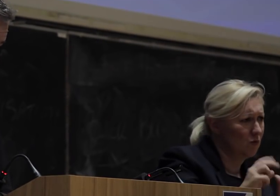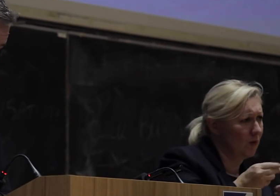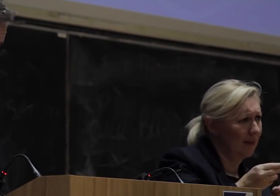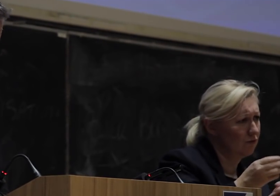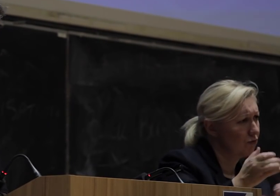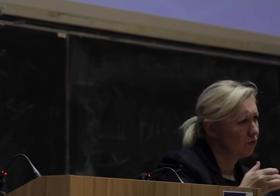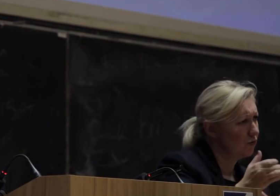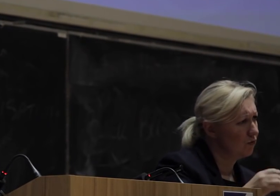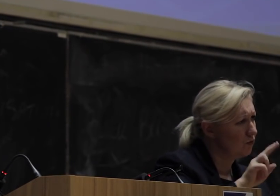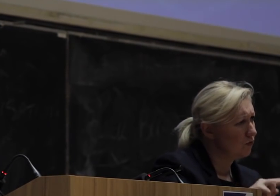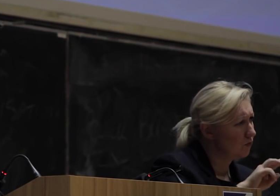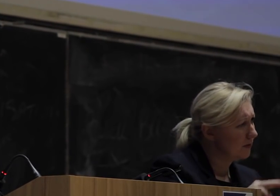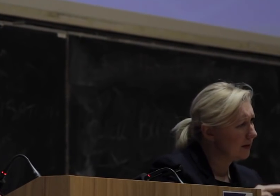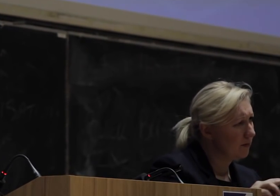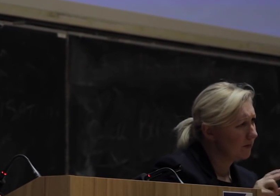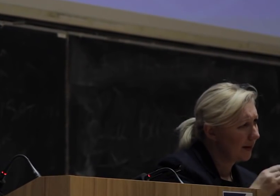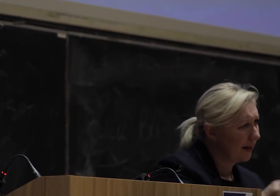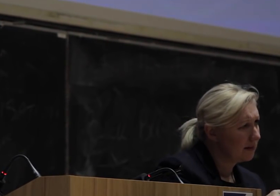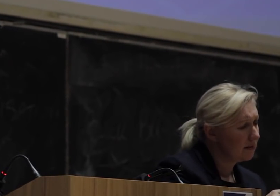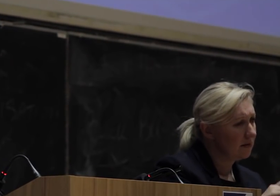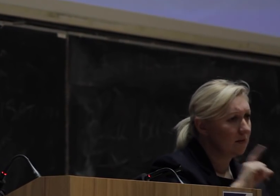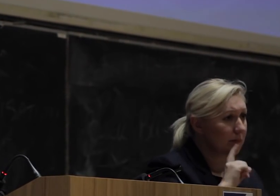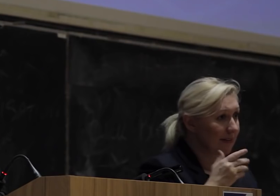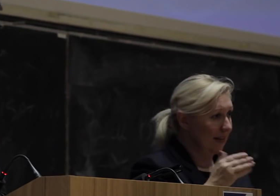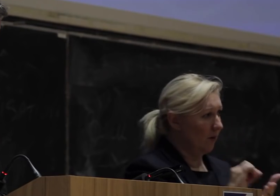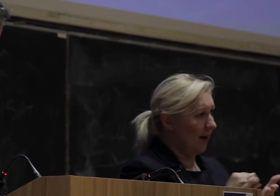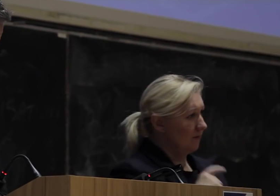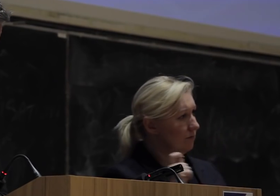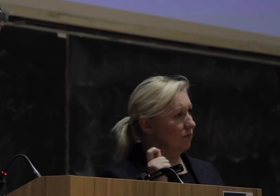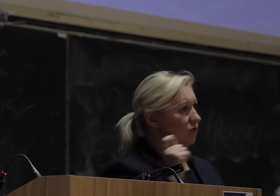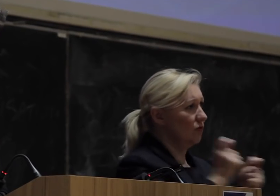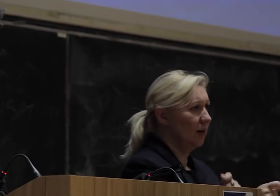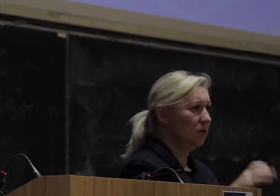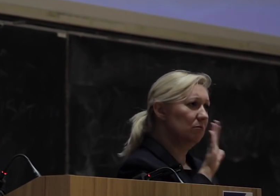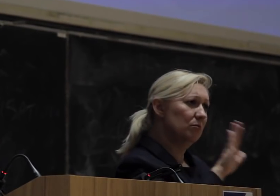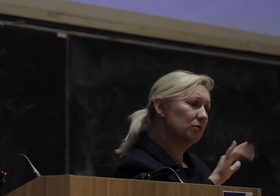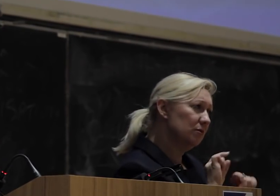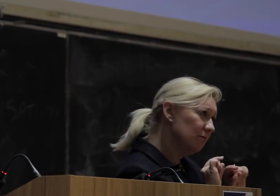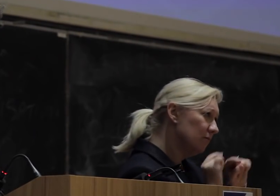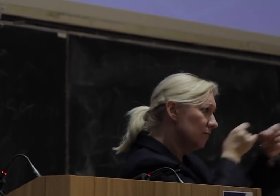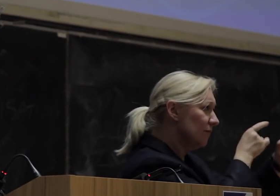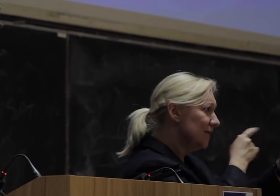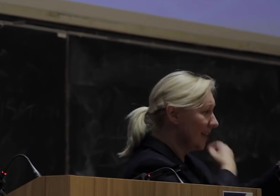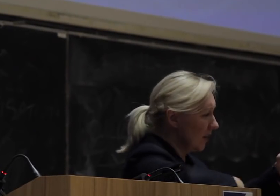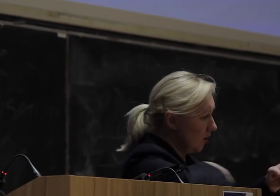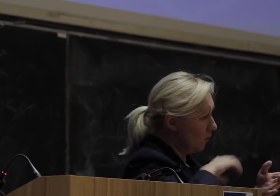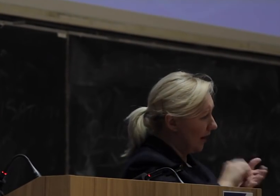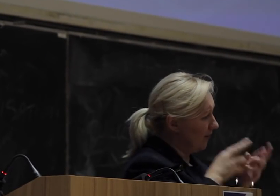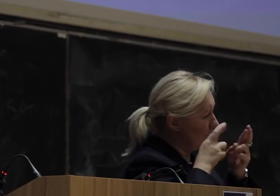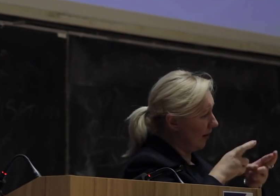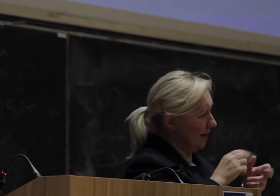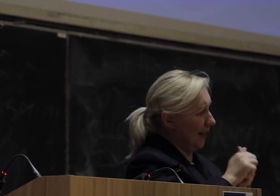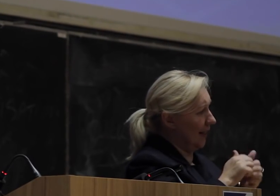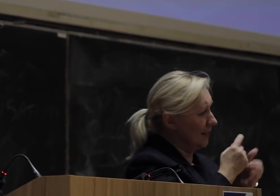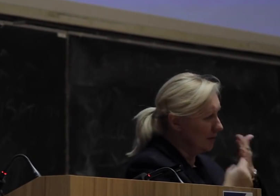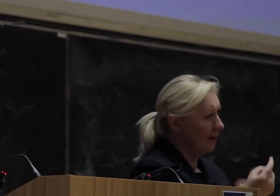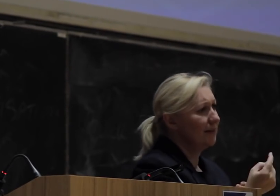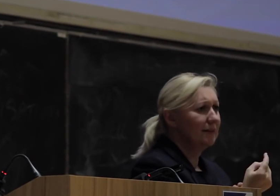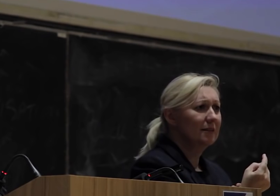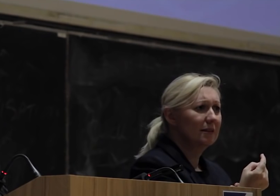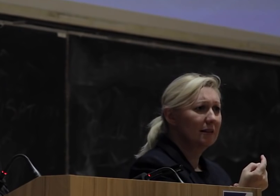have to continue making the case for universities' right to act independently. This is particularly important in a situation where the